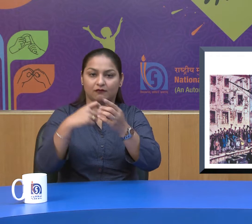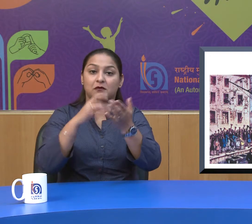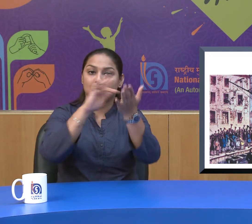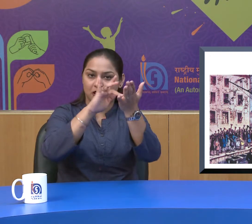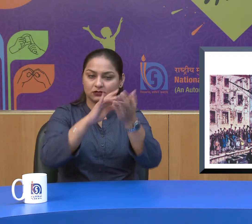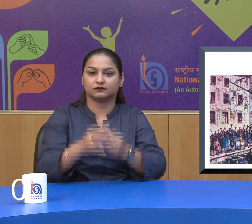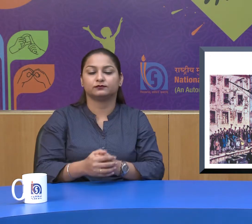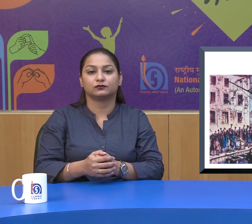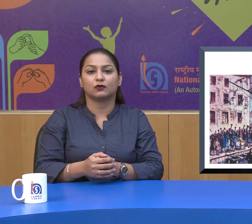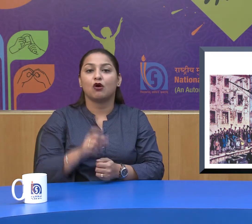gold,